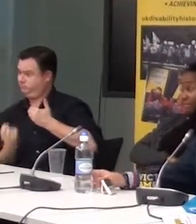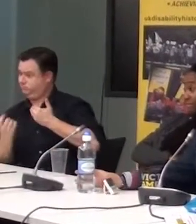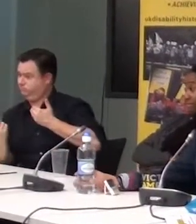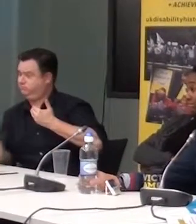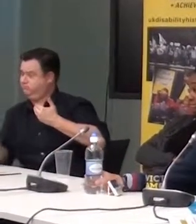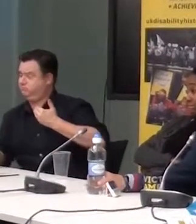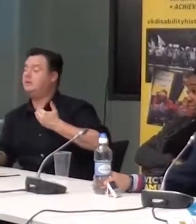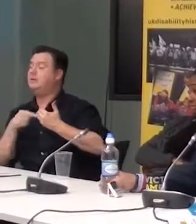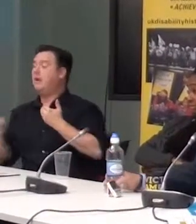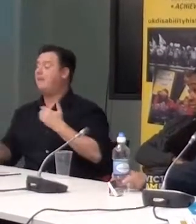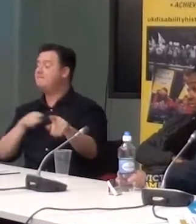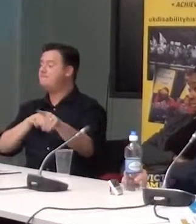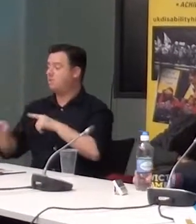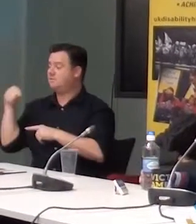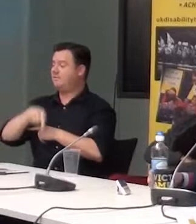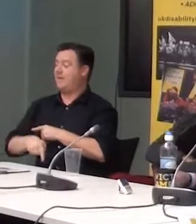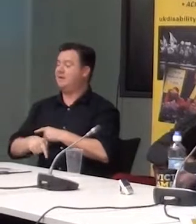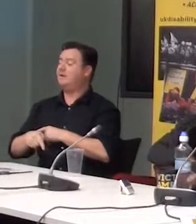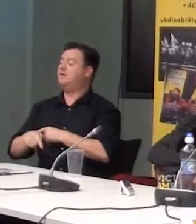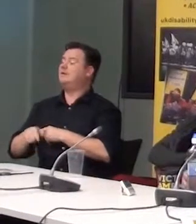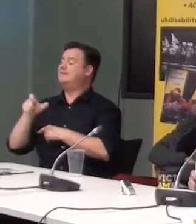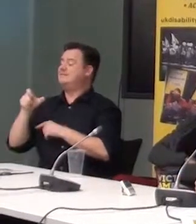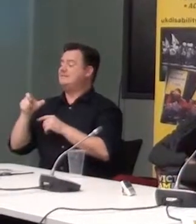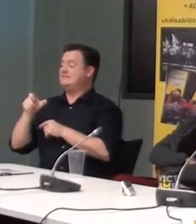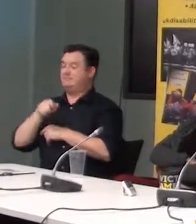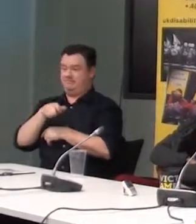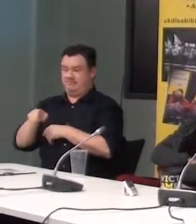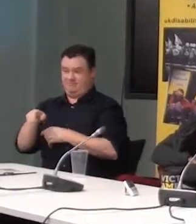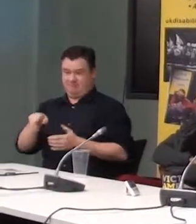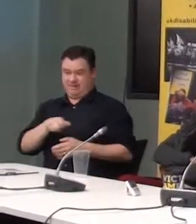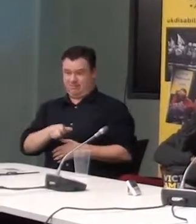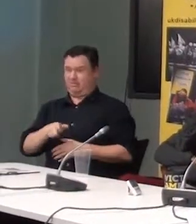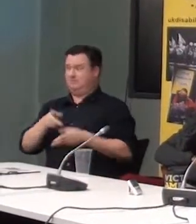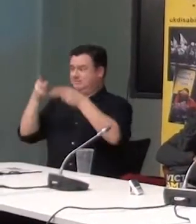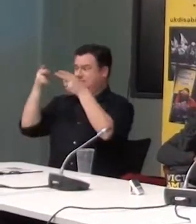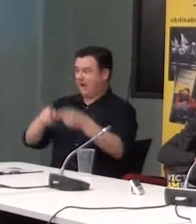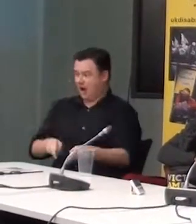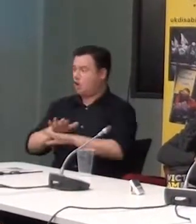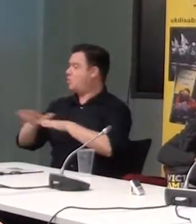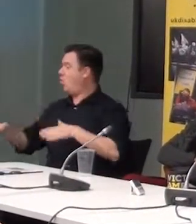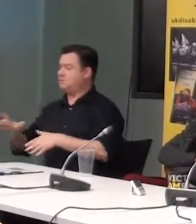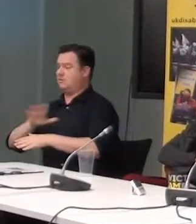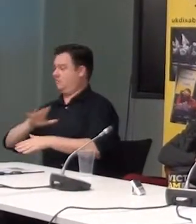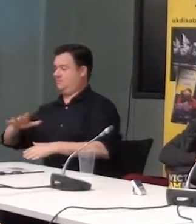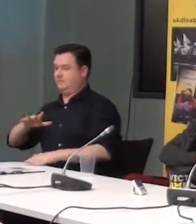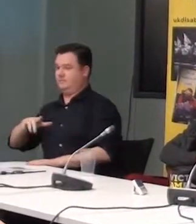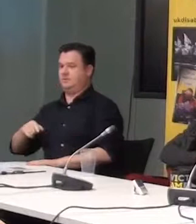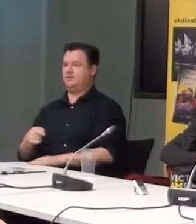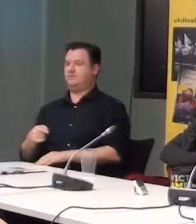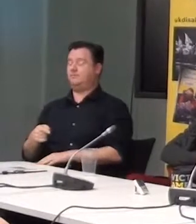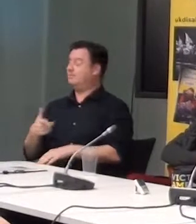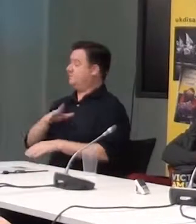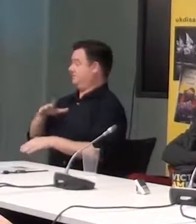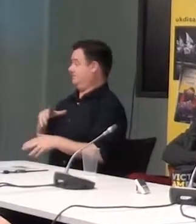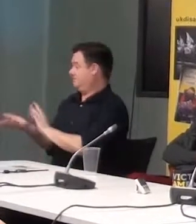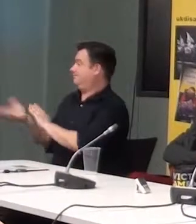in each of those, more civilians have been killed than members of the services. That isn't to deny the deaths of the services